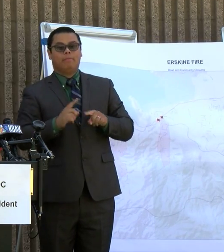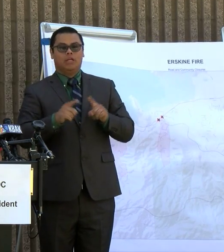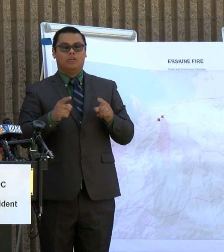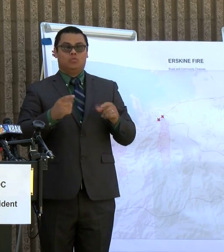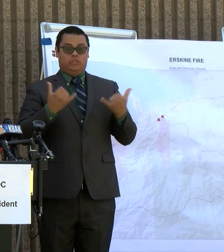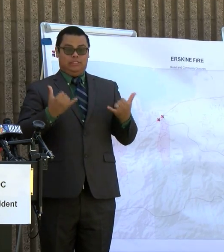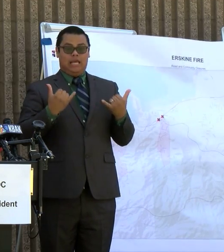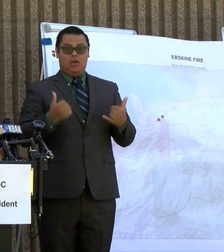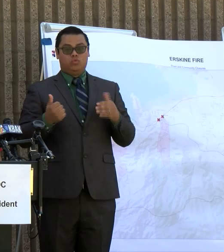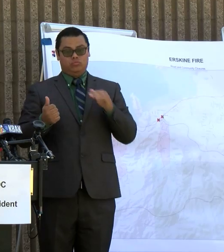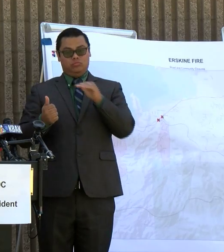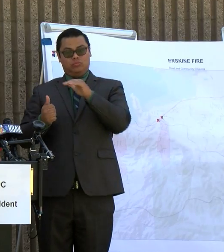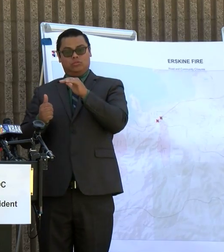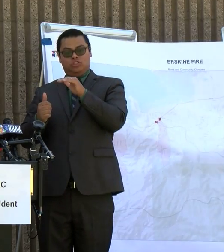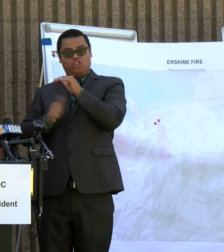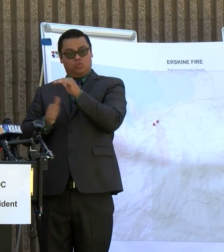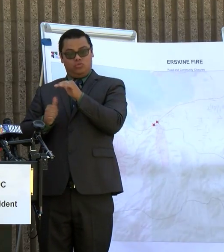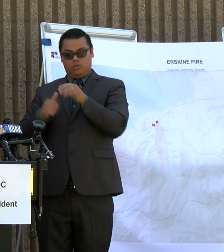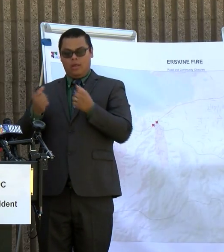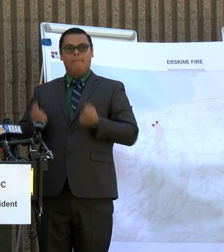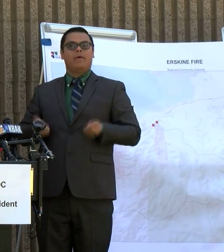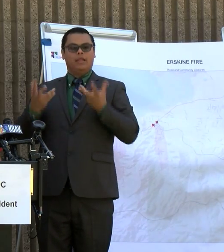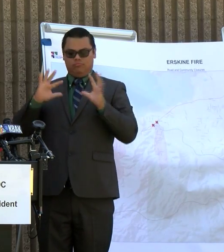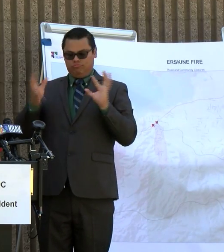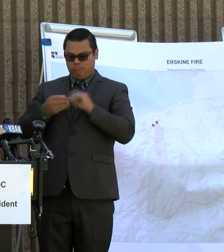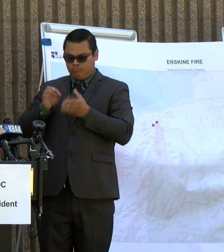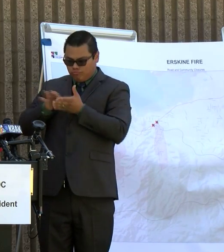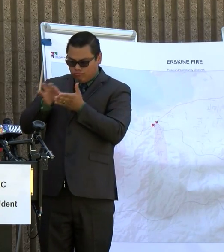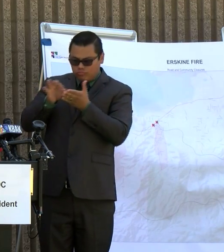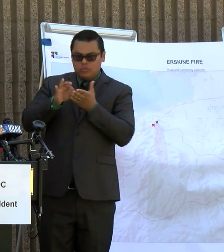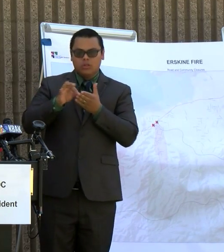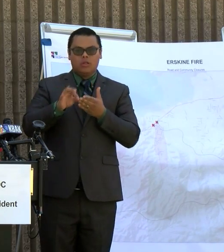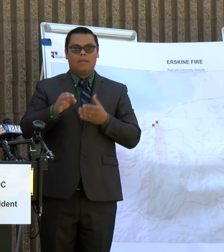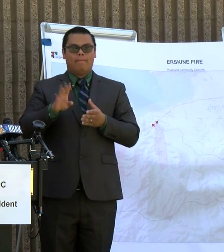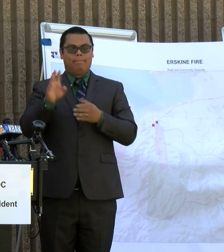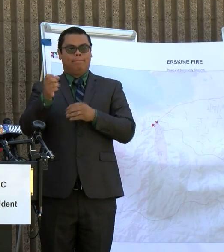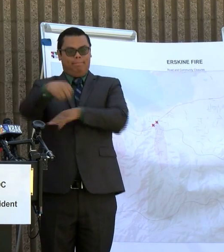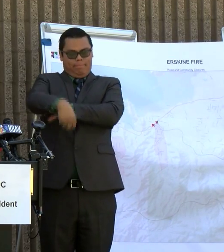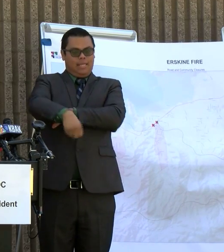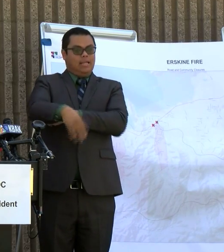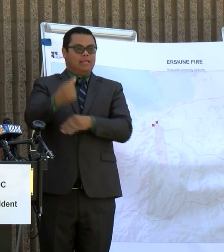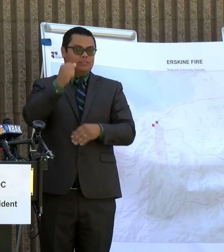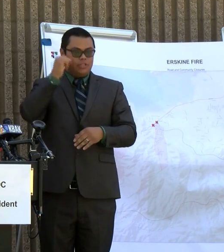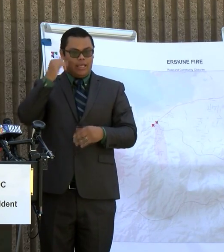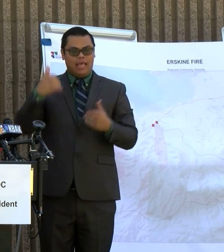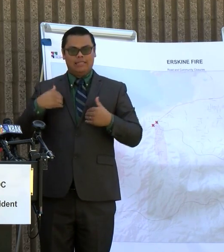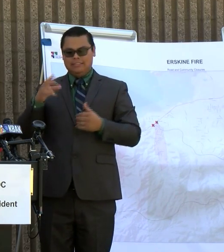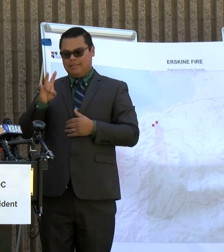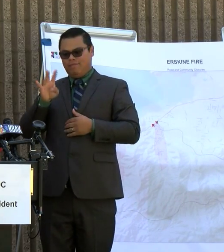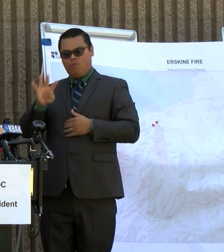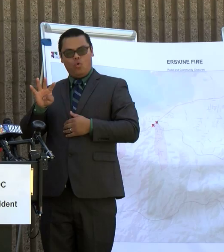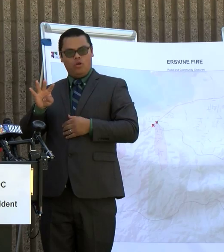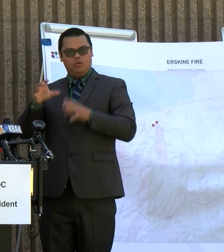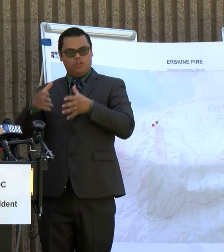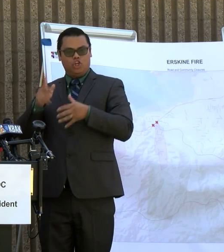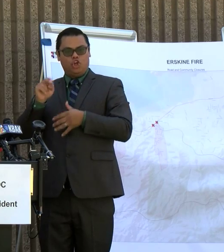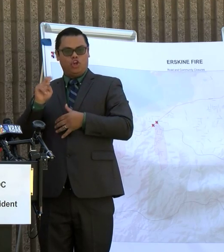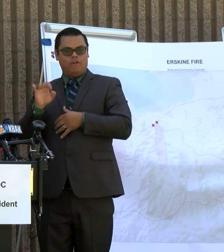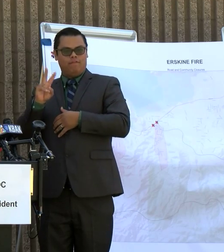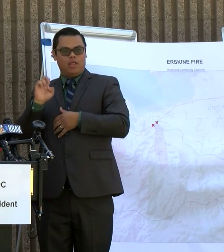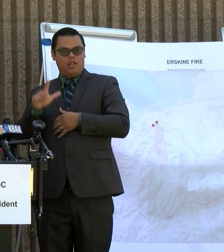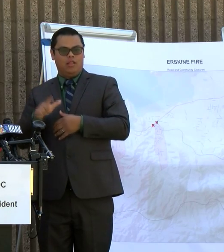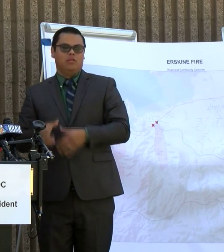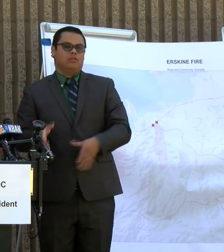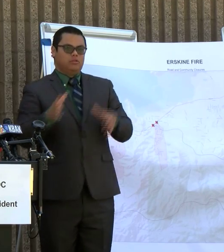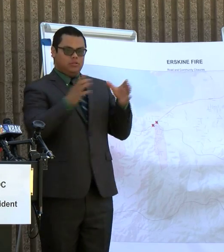current shelter population. As of midnight last night, we had 74 residents in our Kernville shelter and 7 people in the St.